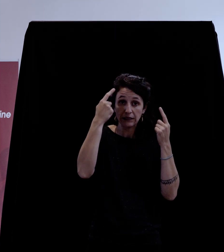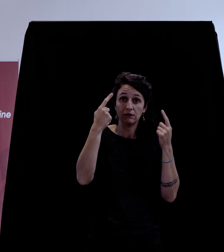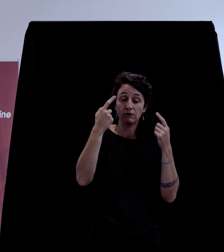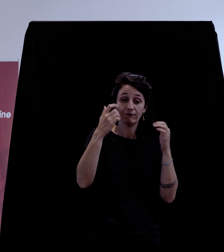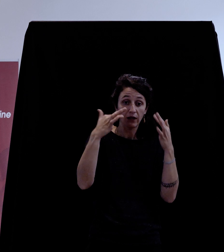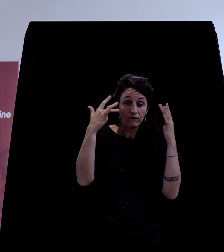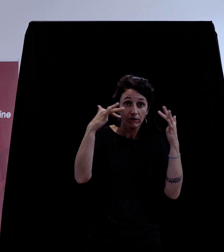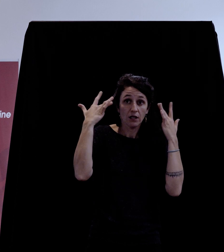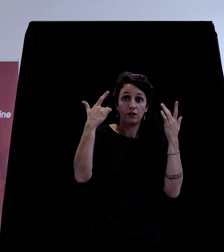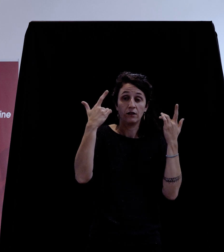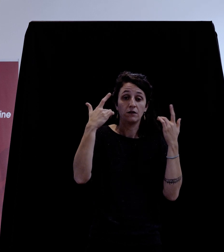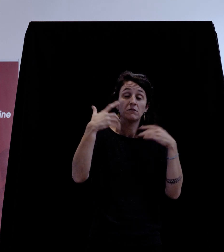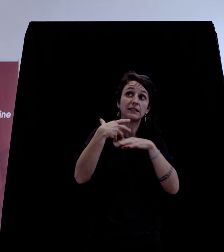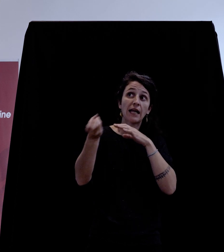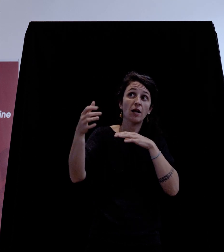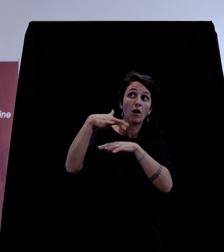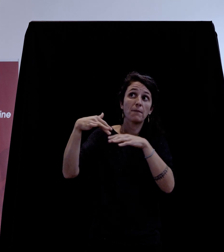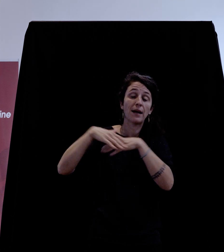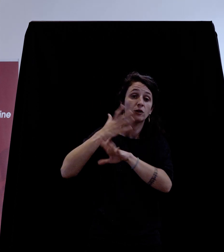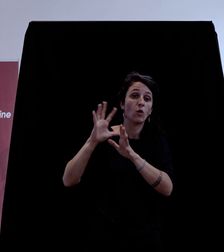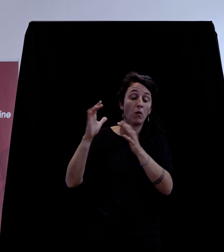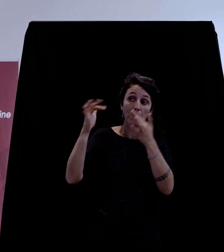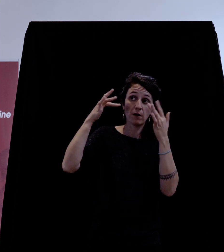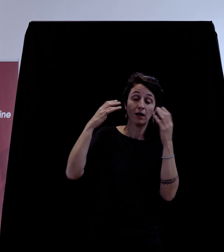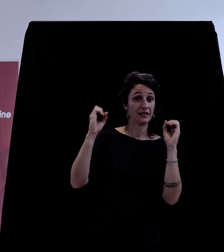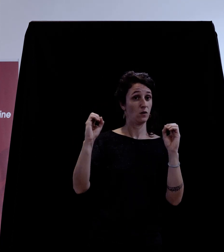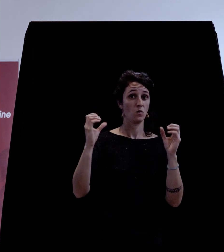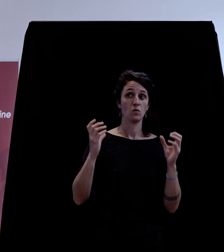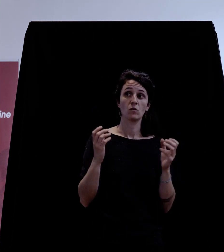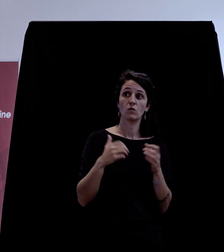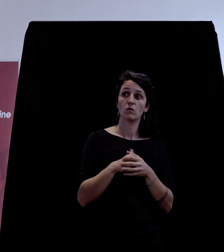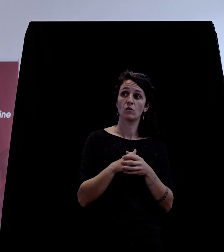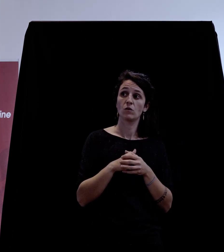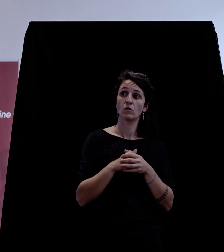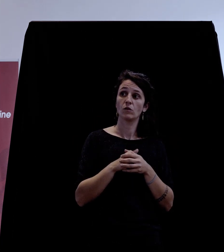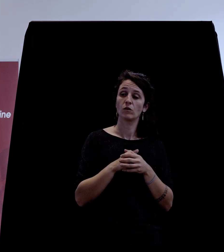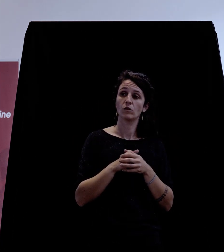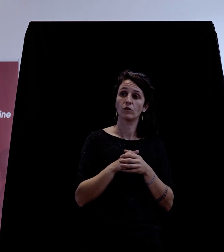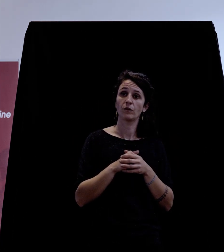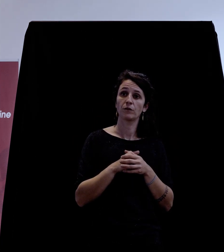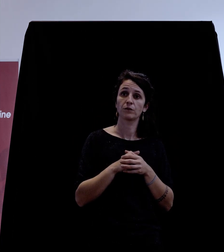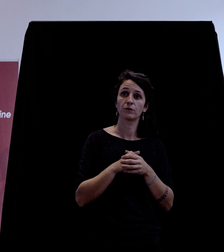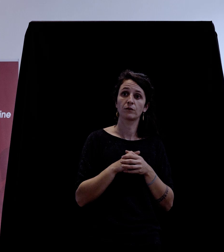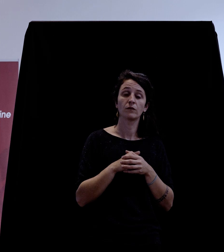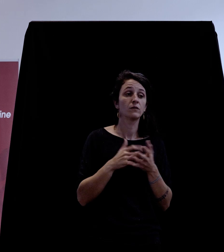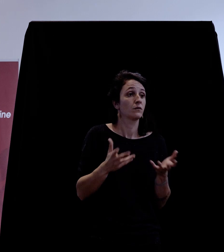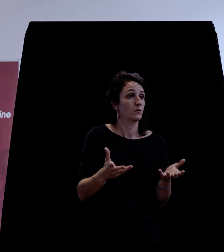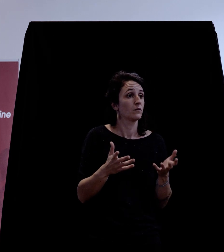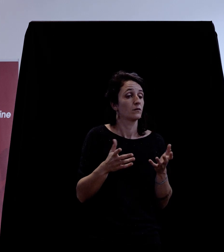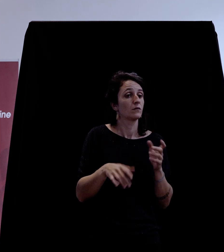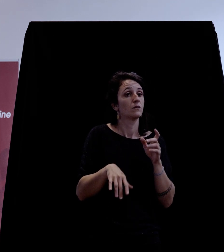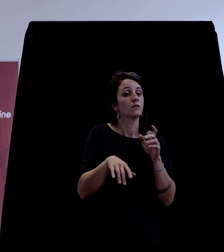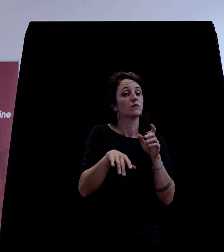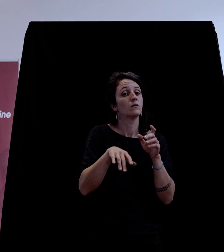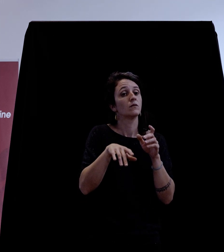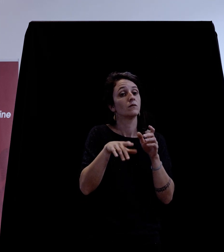if you think, well, deafness and vision impairment multiply, then start adding the other senses to it. We